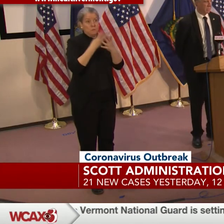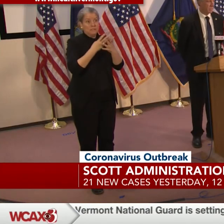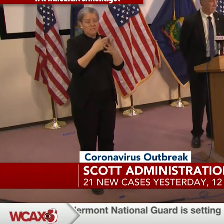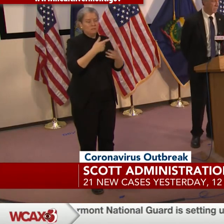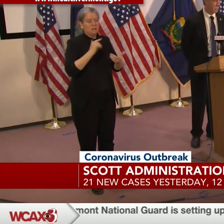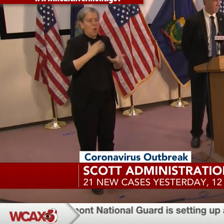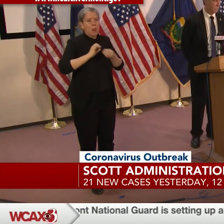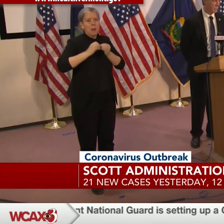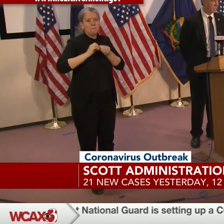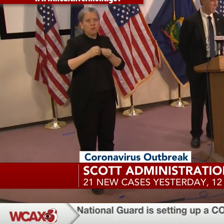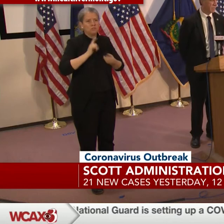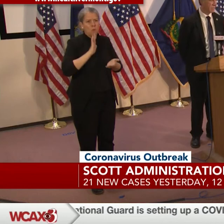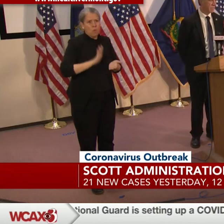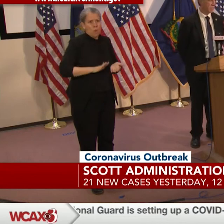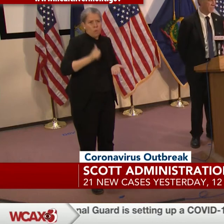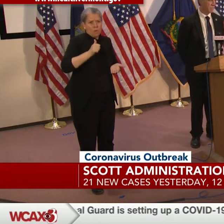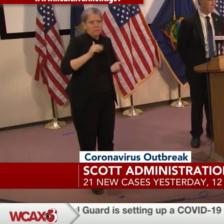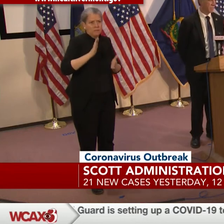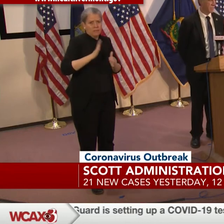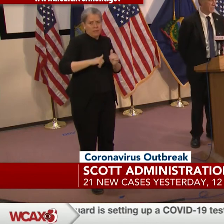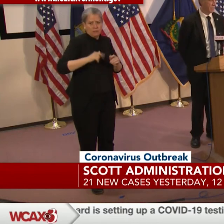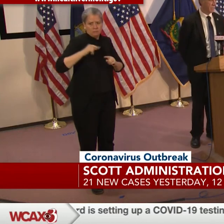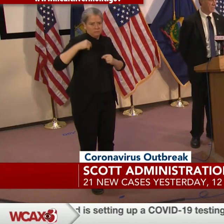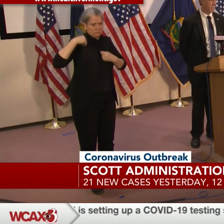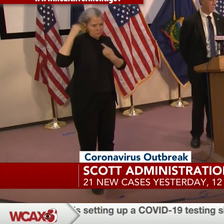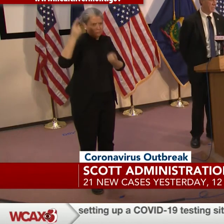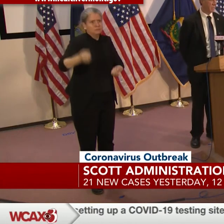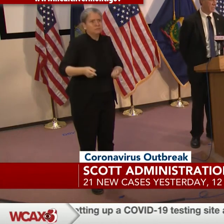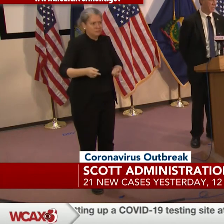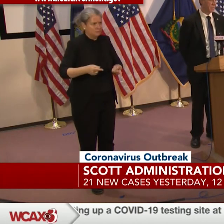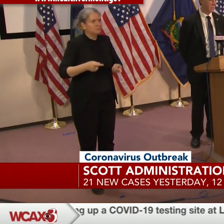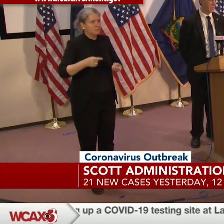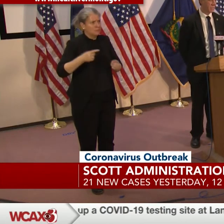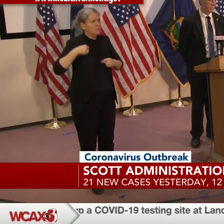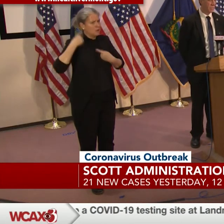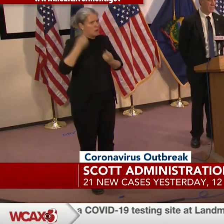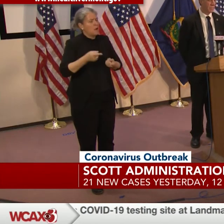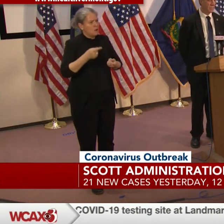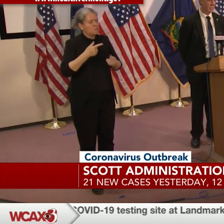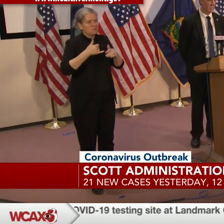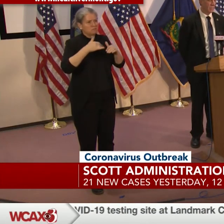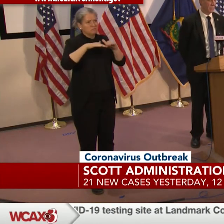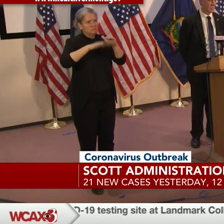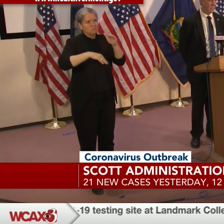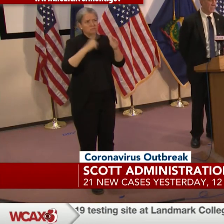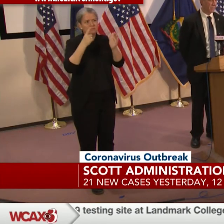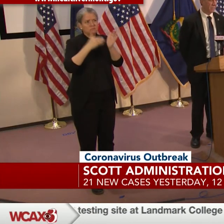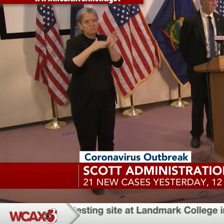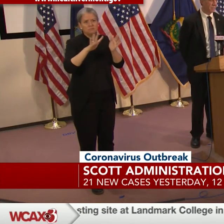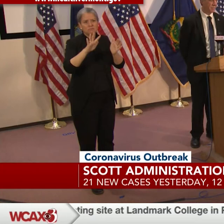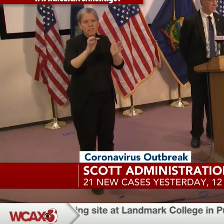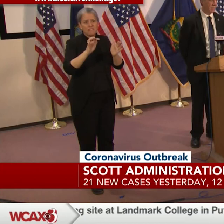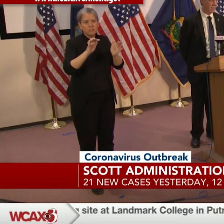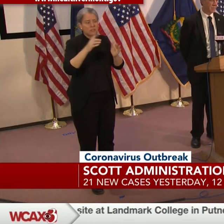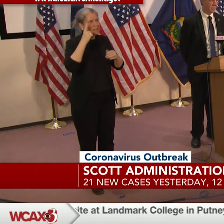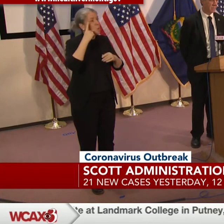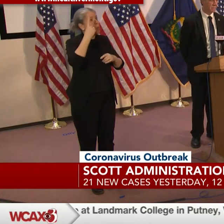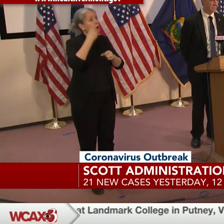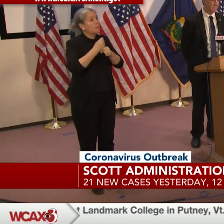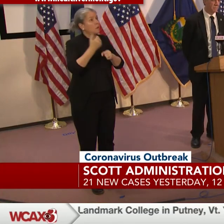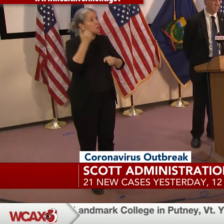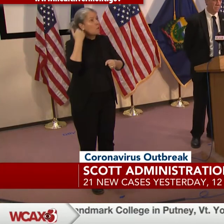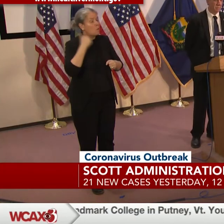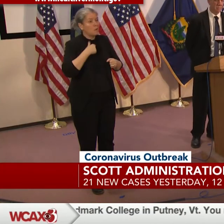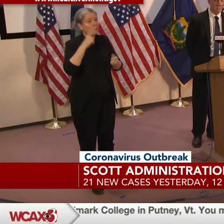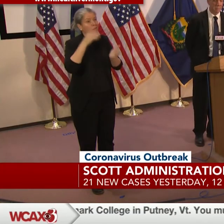of the lowest that it's been in quite a while. We're just under 1,500. I think a year ago, we were